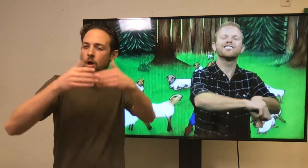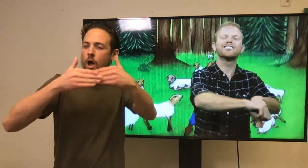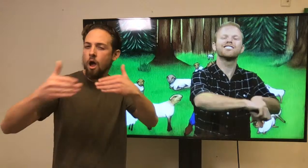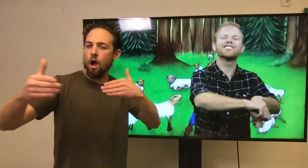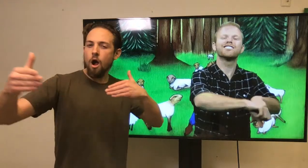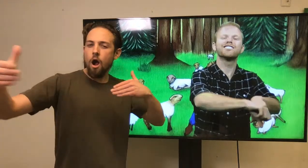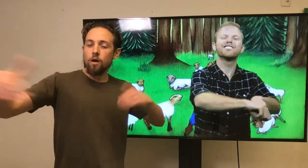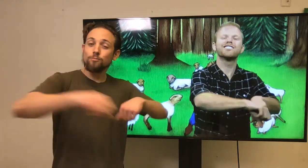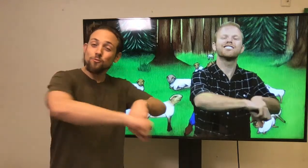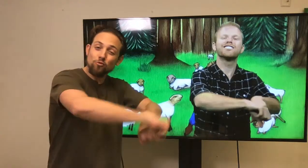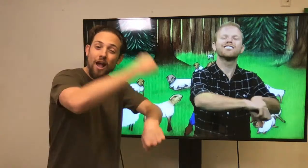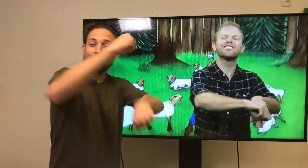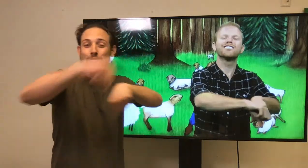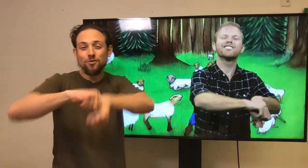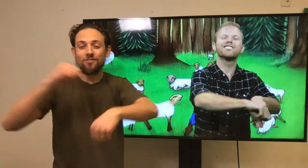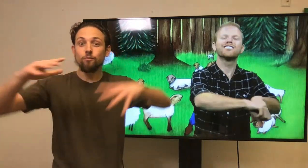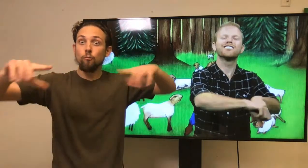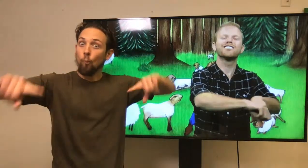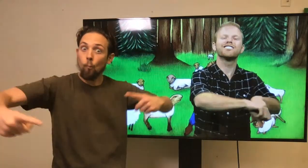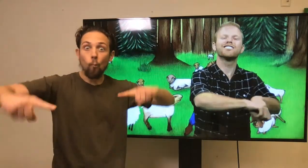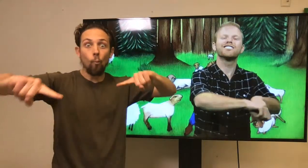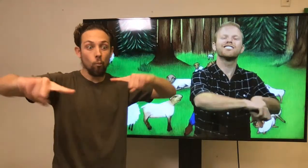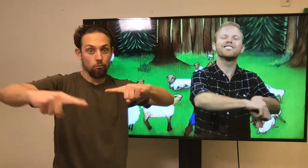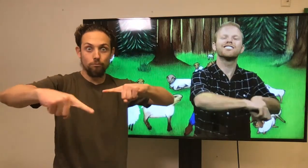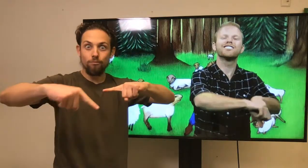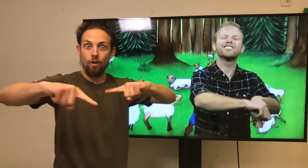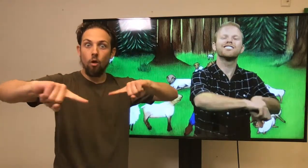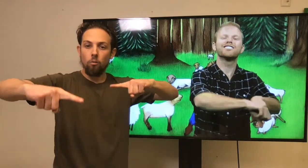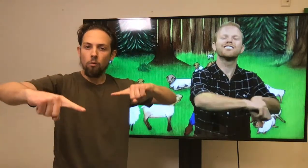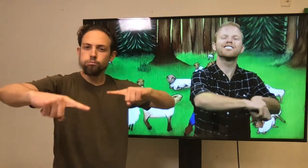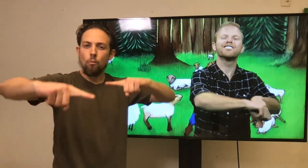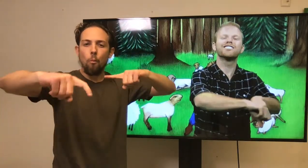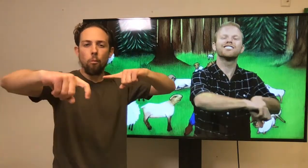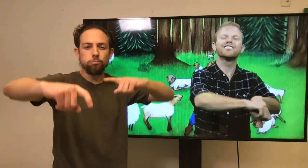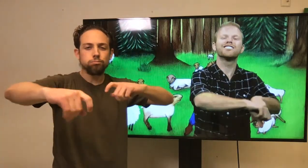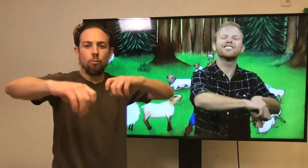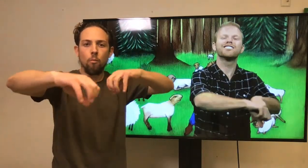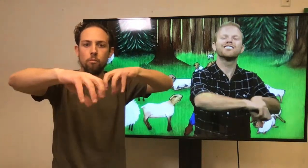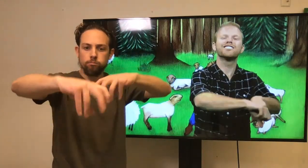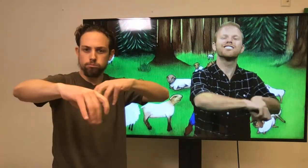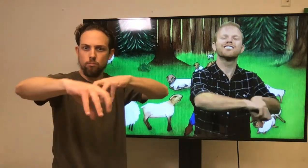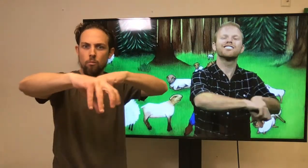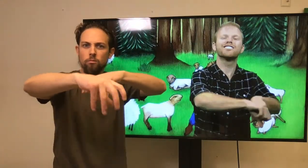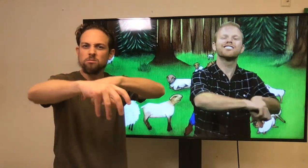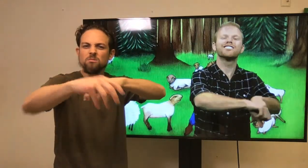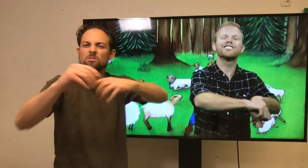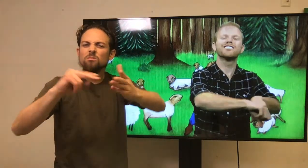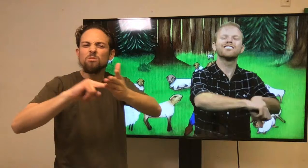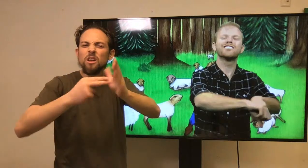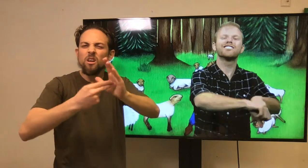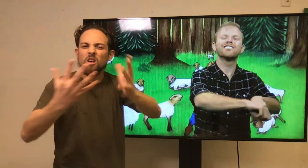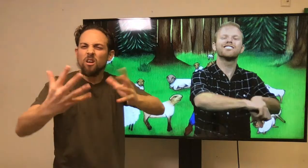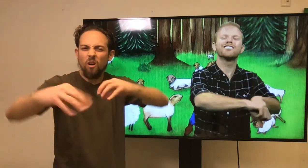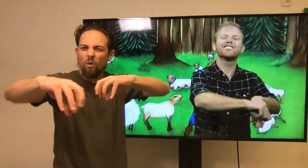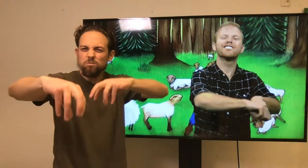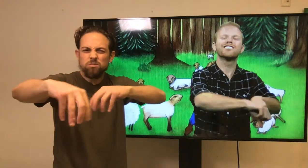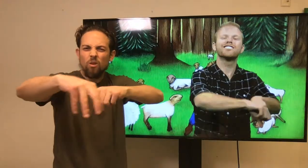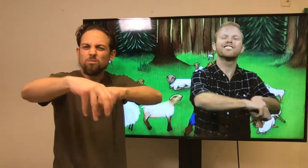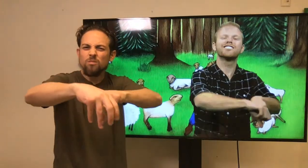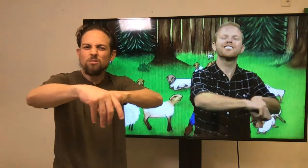This is great. This shows how long the boy is watching the sheep, that they go in stages from being sheared